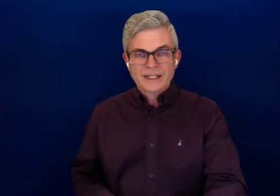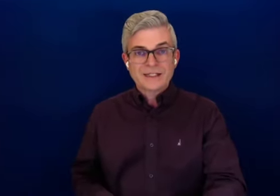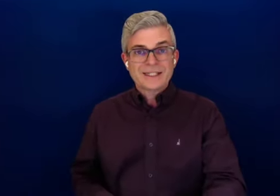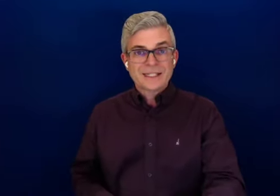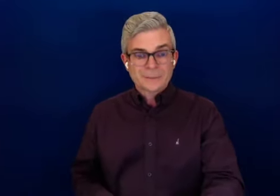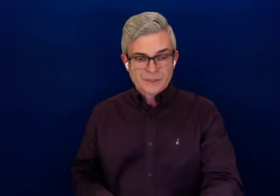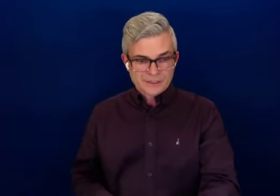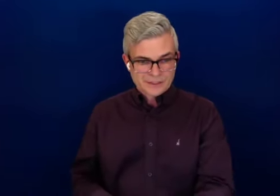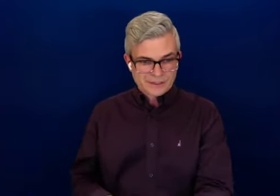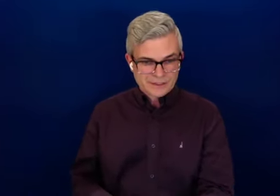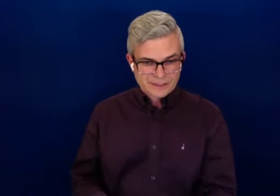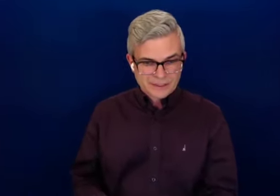sign tips.